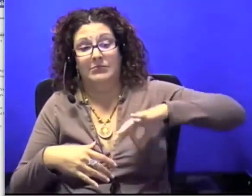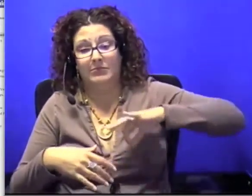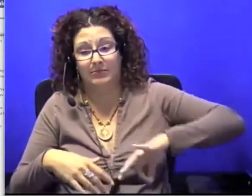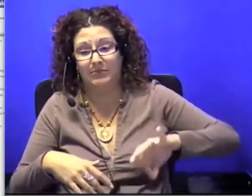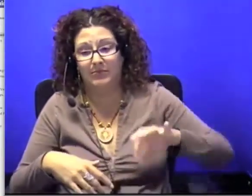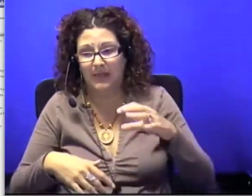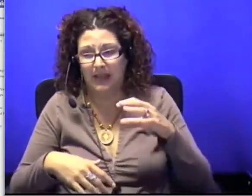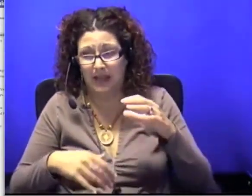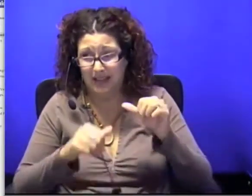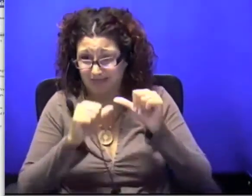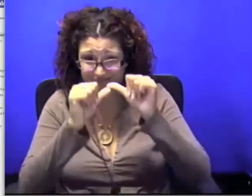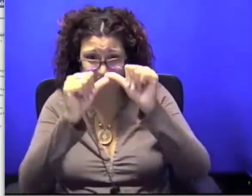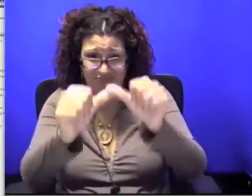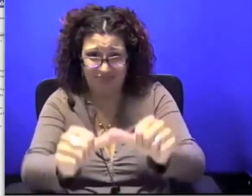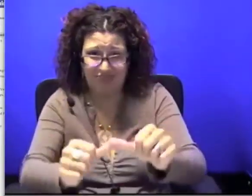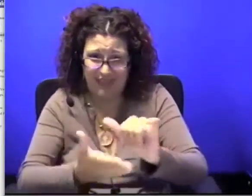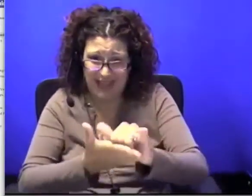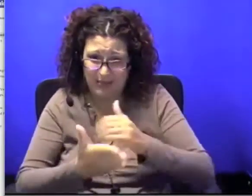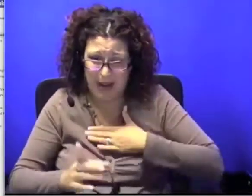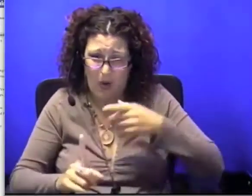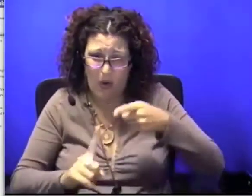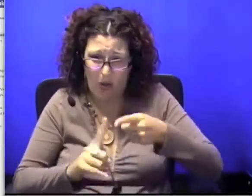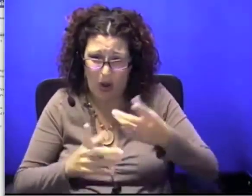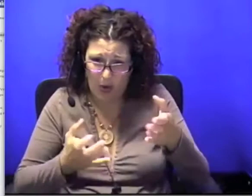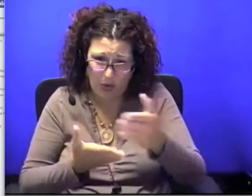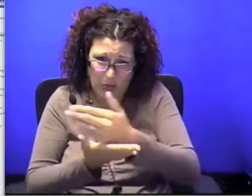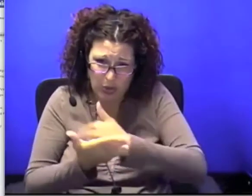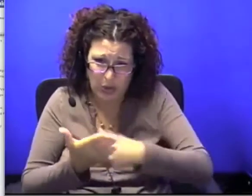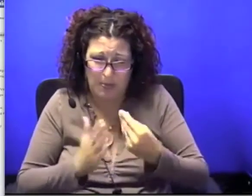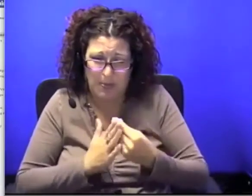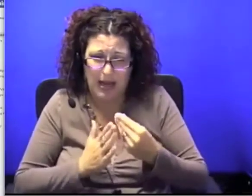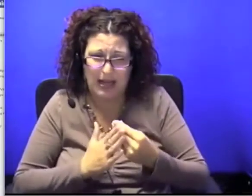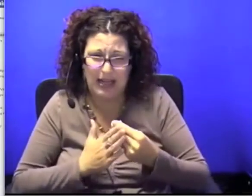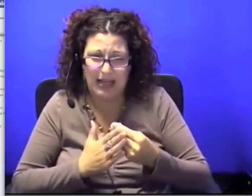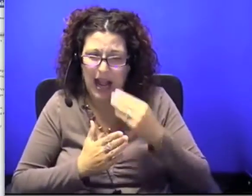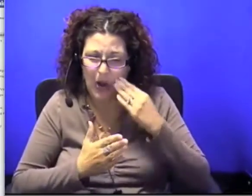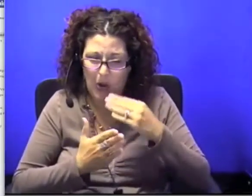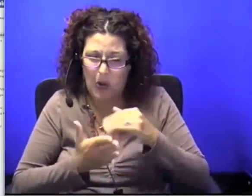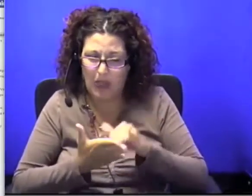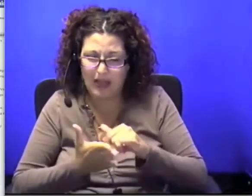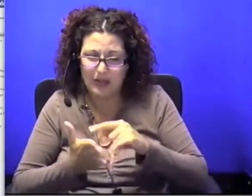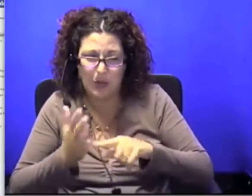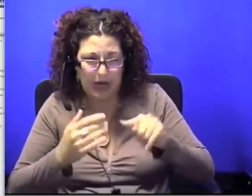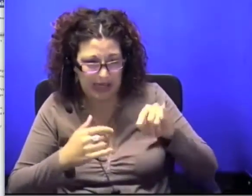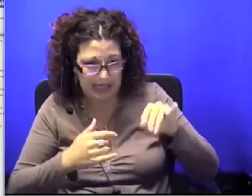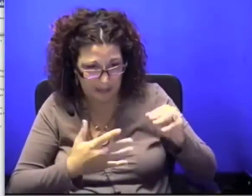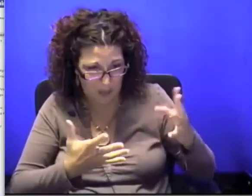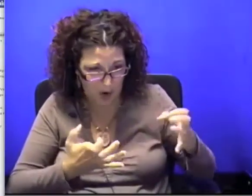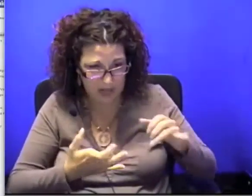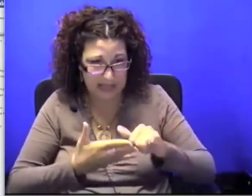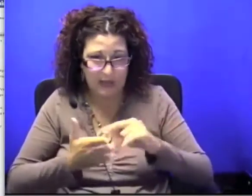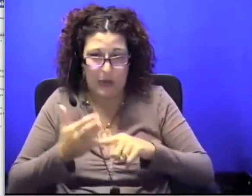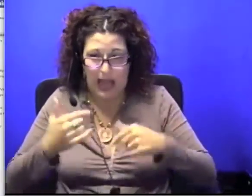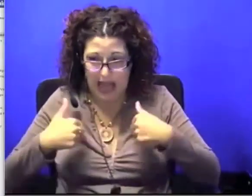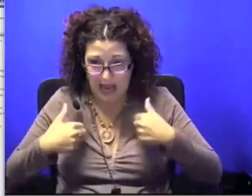and perpetually. That's our goal. That's our plan. I know that's what Tim wants to accomplish. That's what I want to